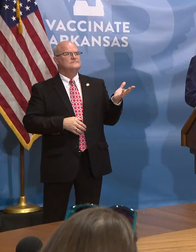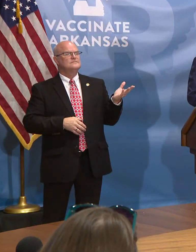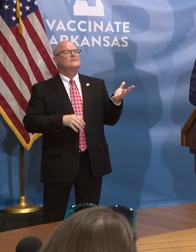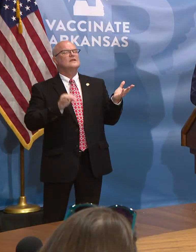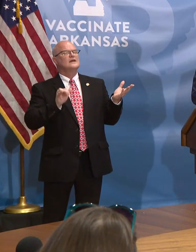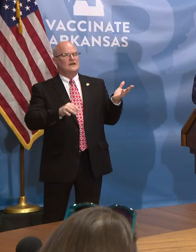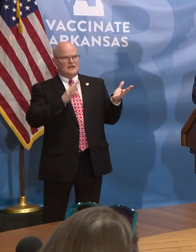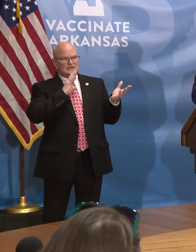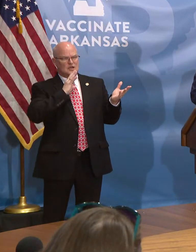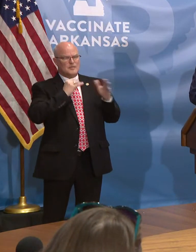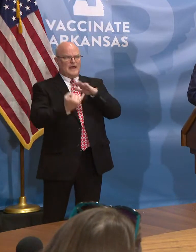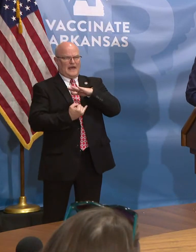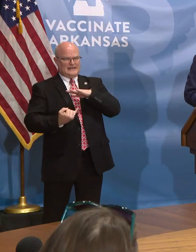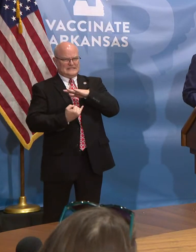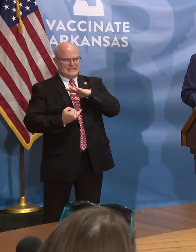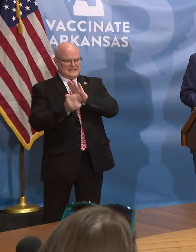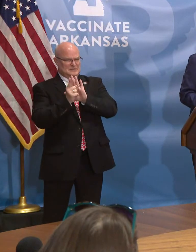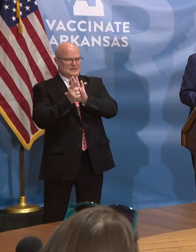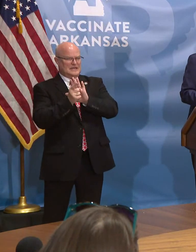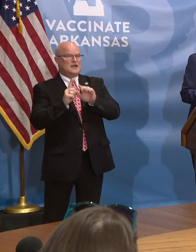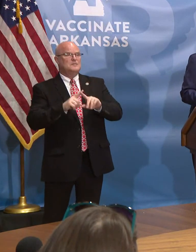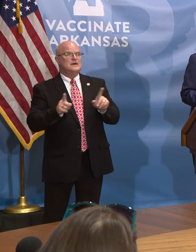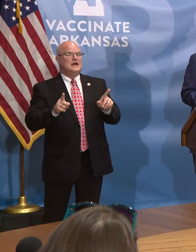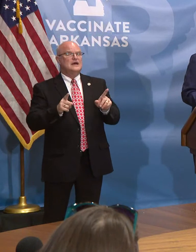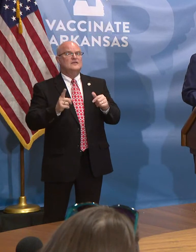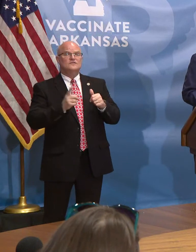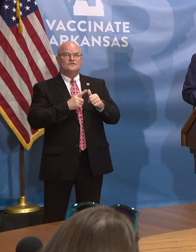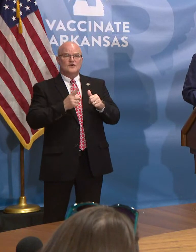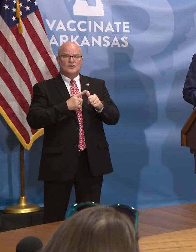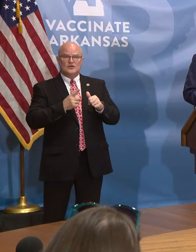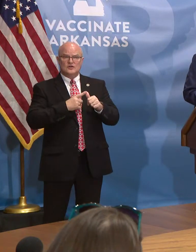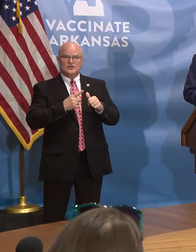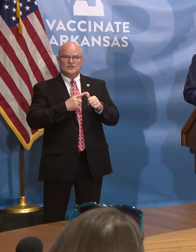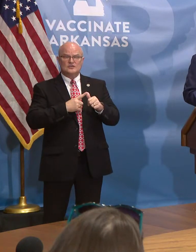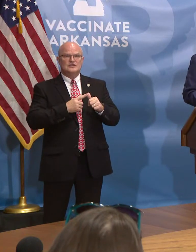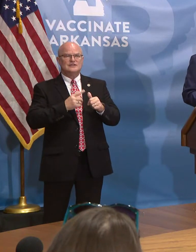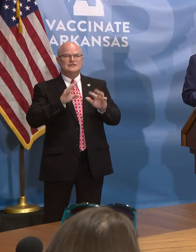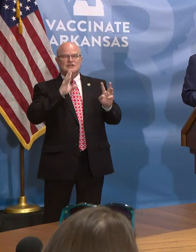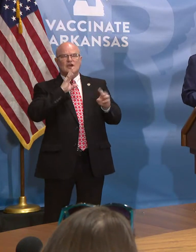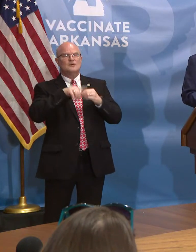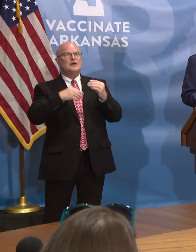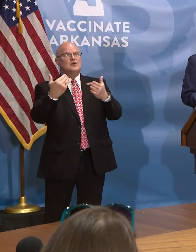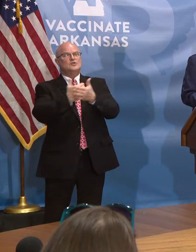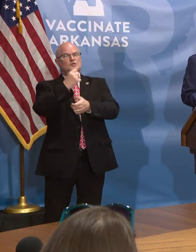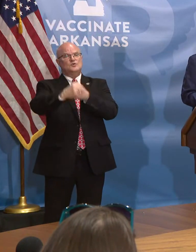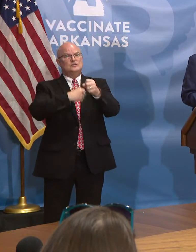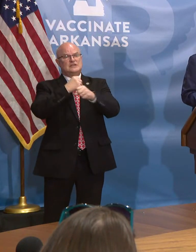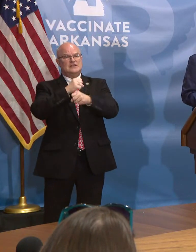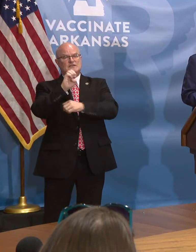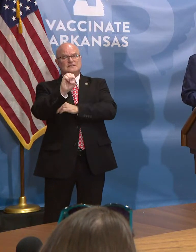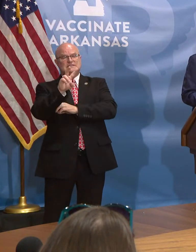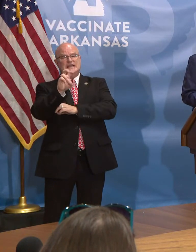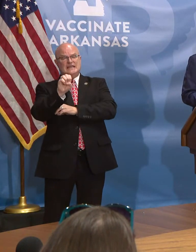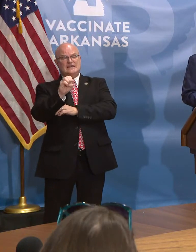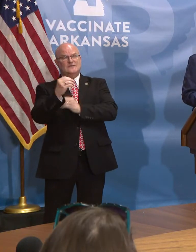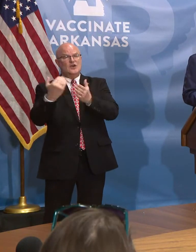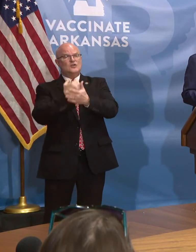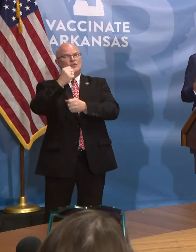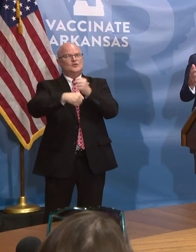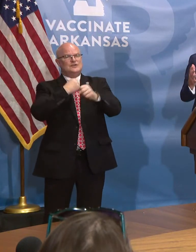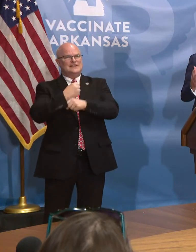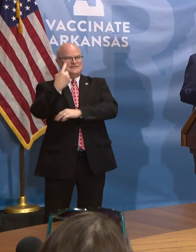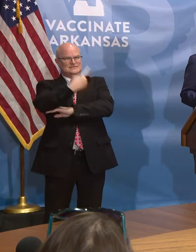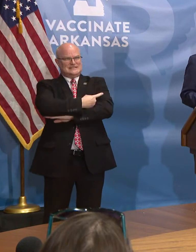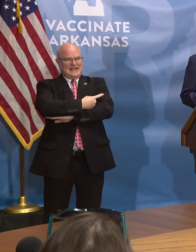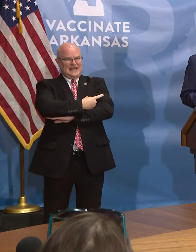we'll talk about the isolation in just a moment, but I want to talk first about New Year's Eve and New Year's Day.